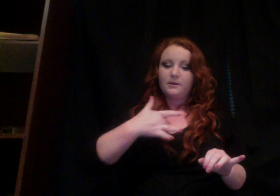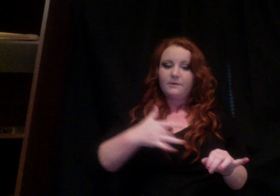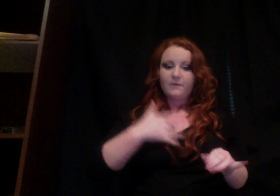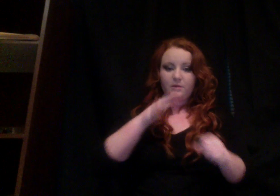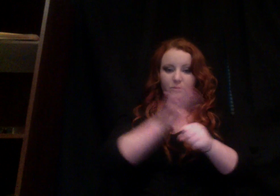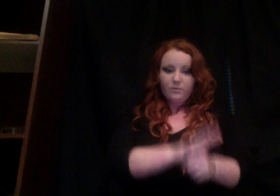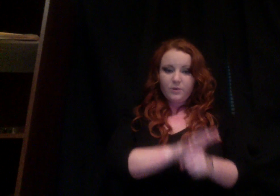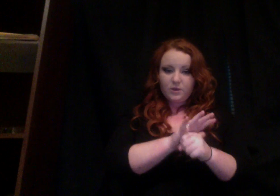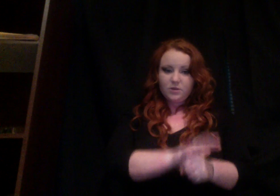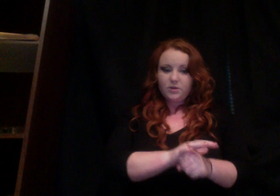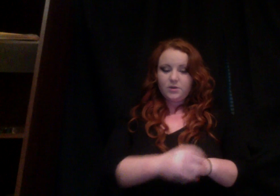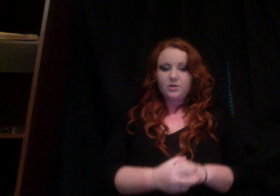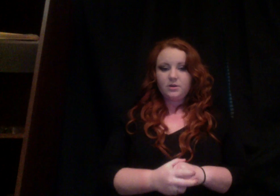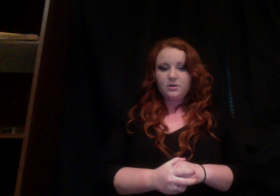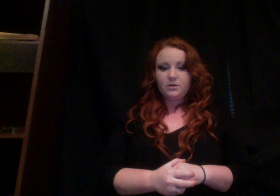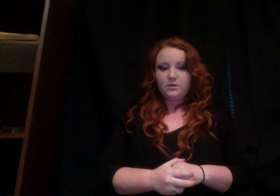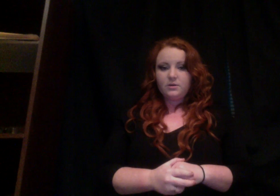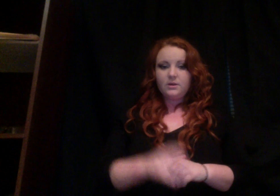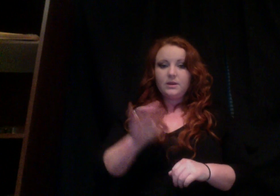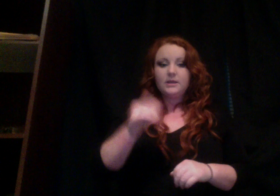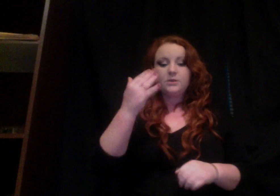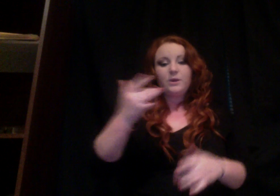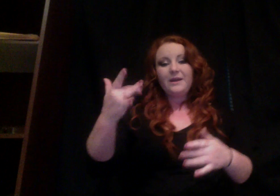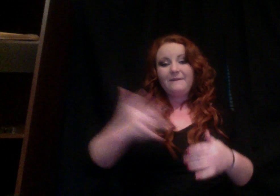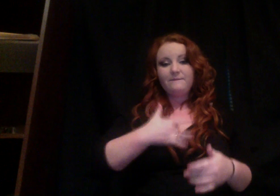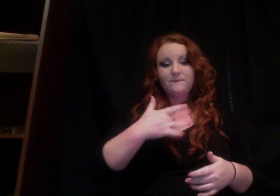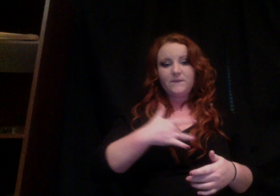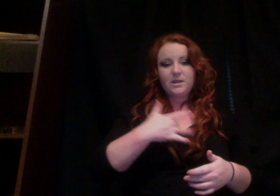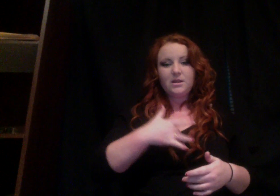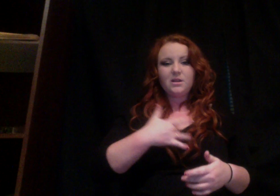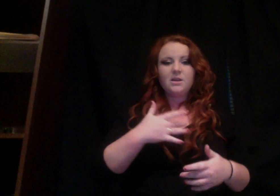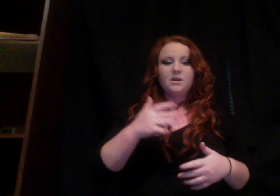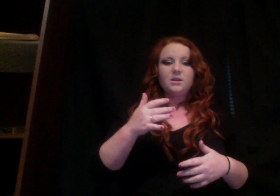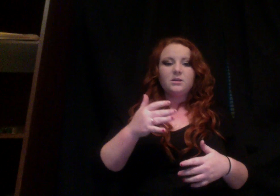in the colon feel like either a gas cramp or air movement.